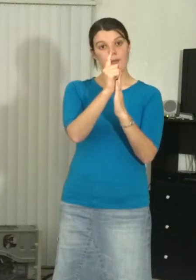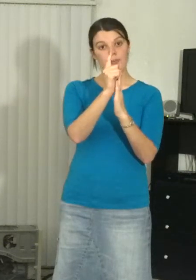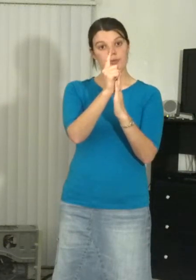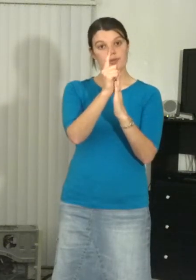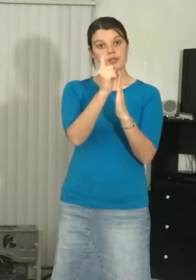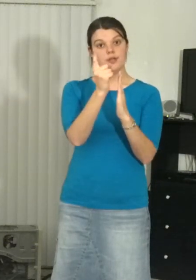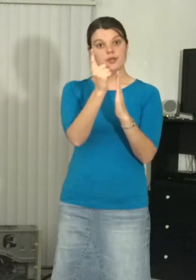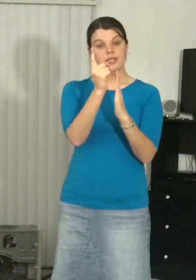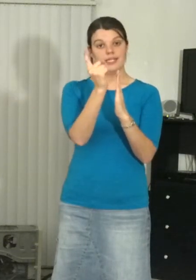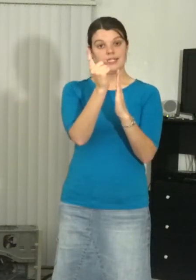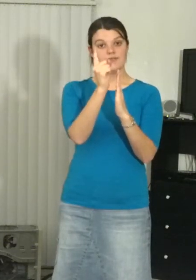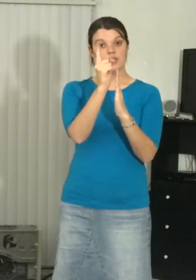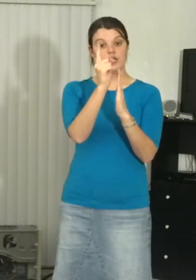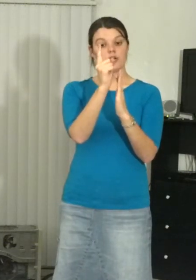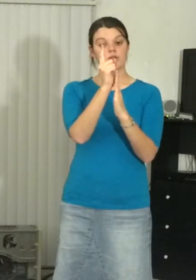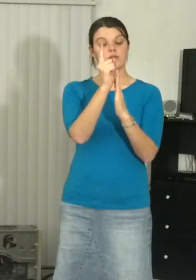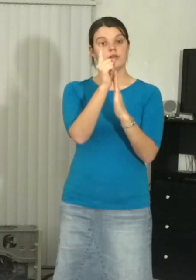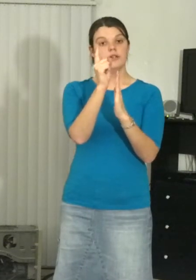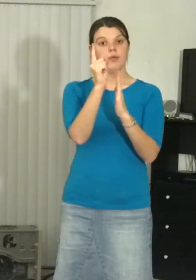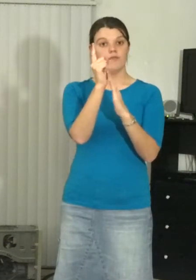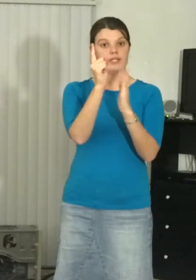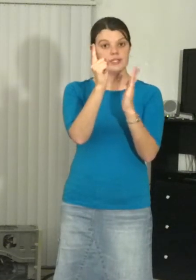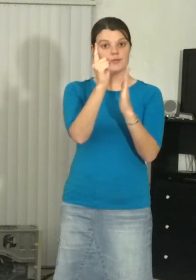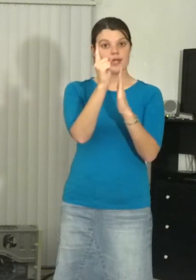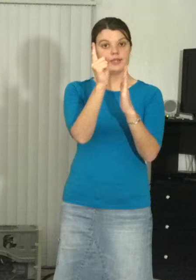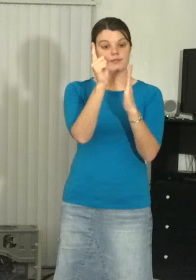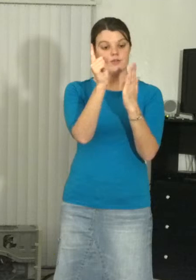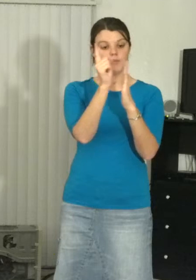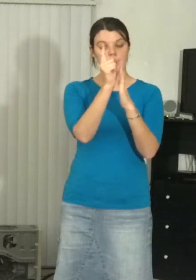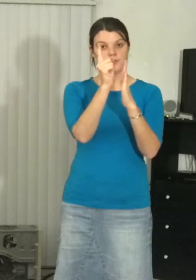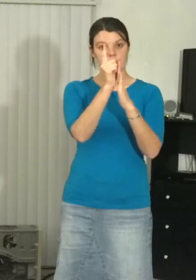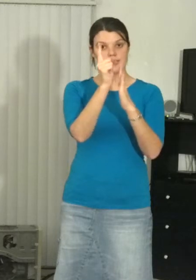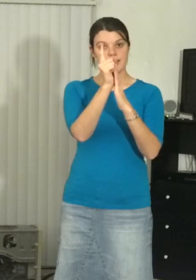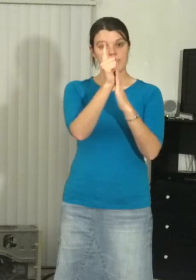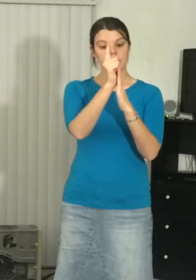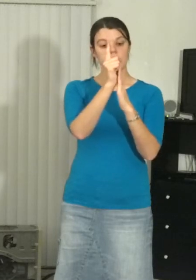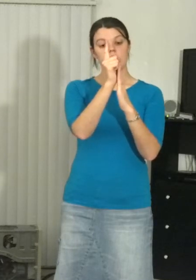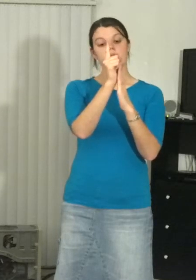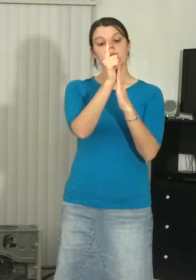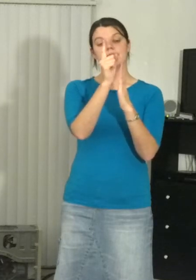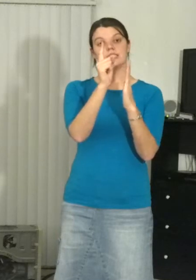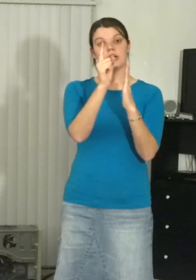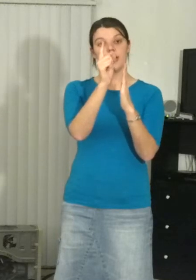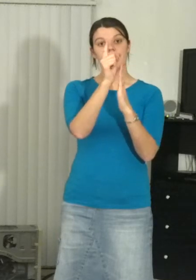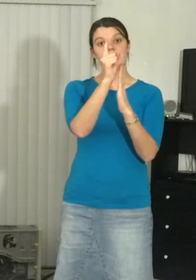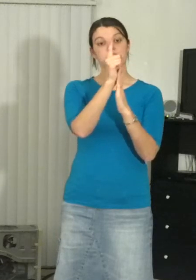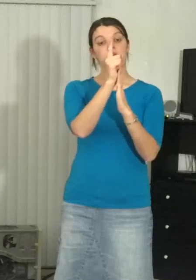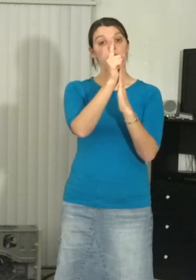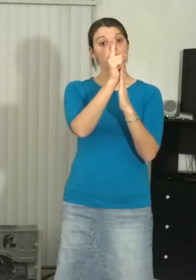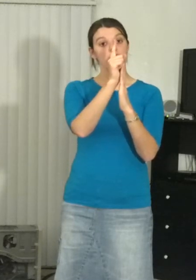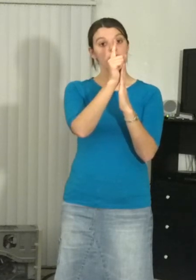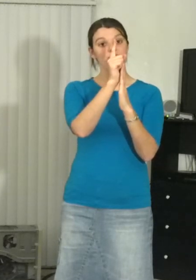top, index finger, palm facing right, so palms are facing together. Kind of start at the top of your